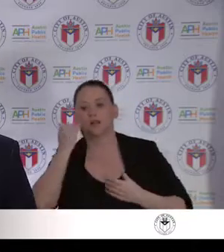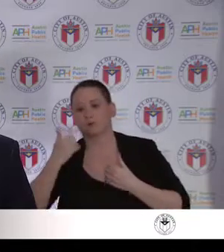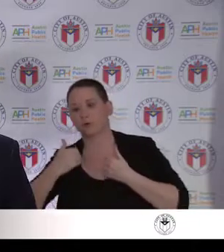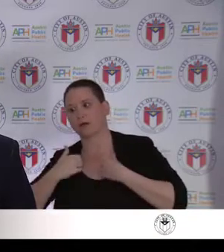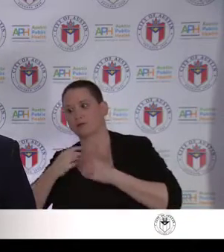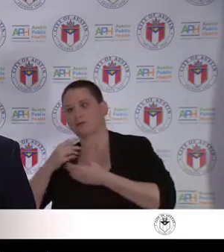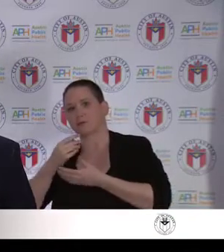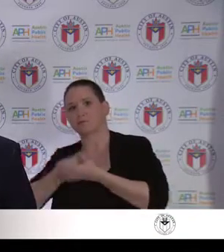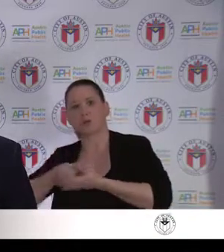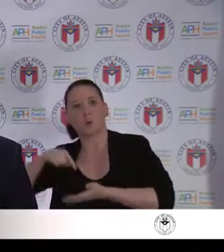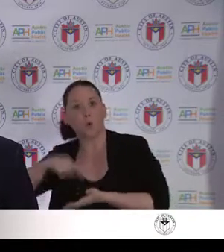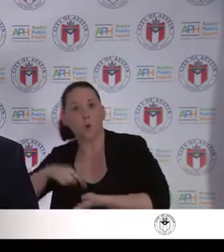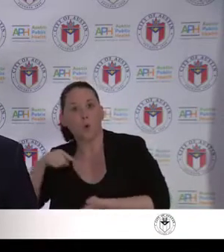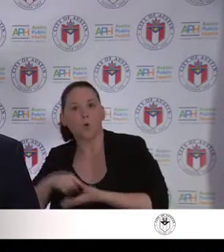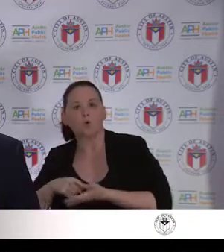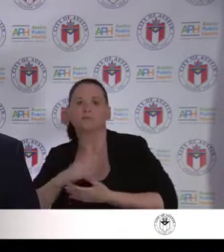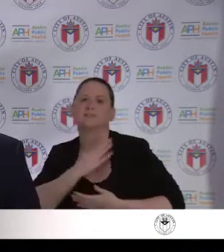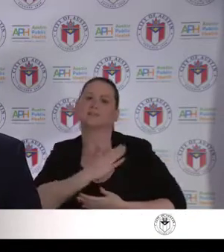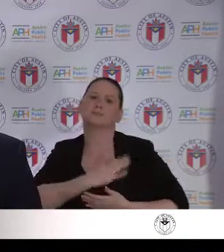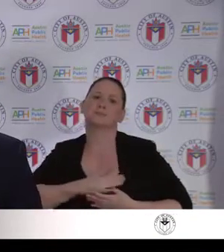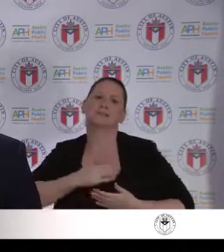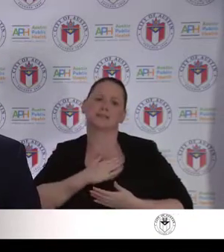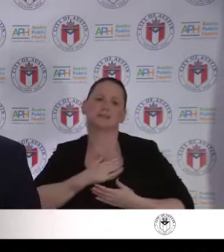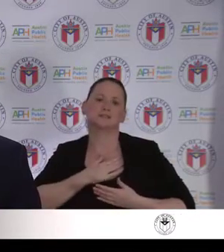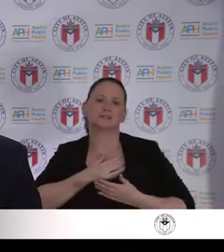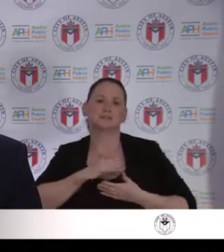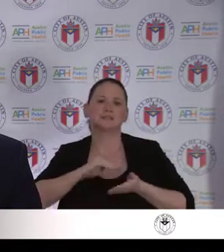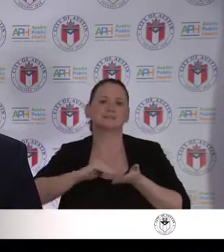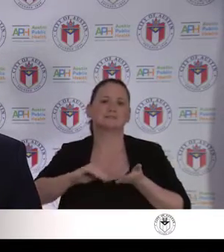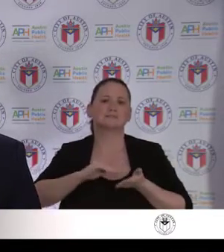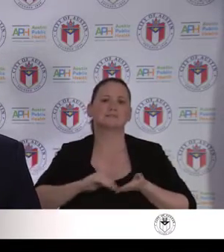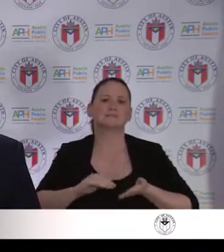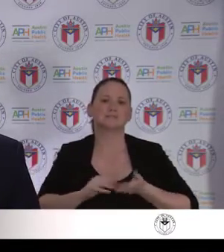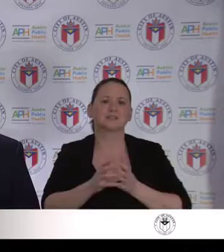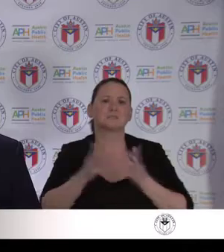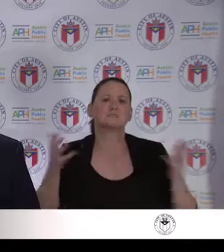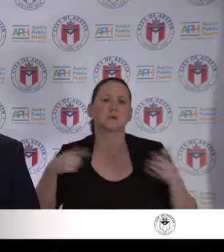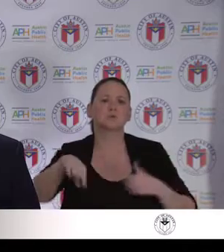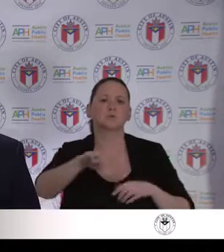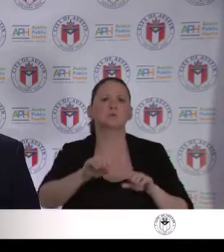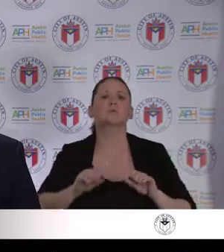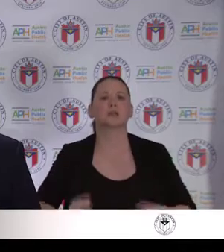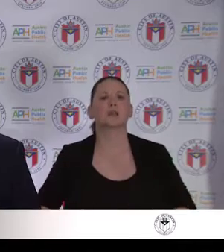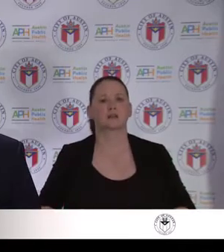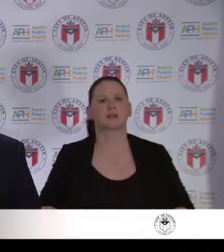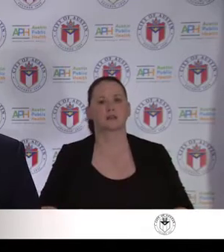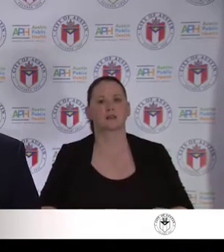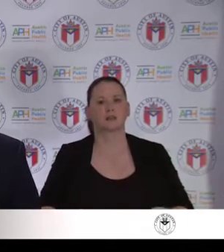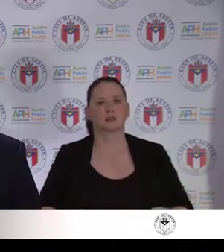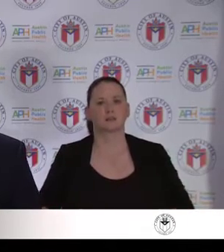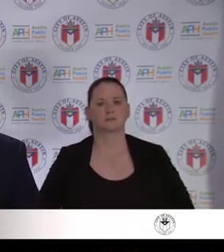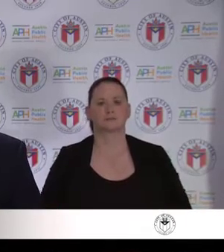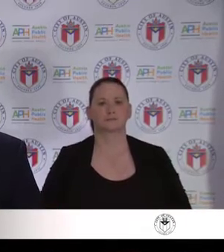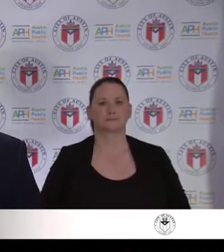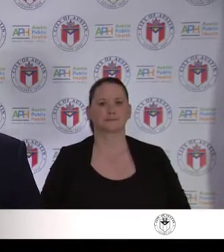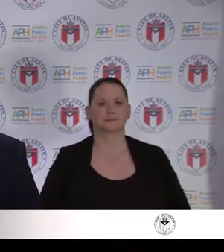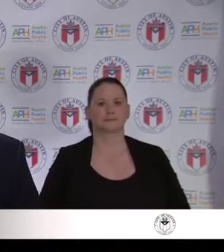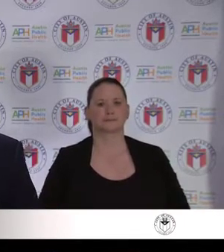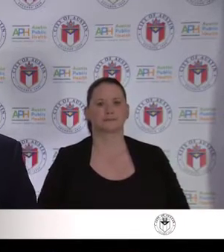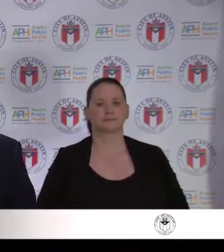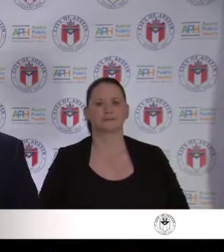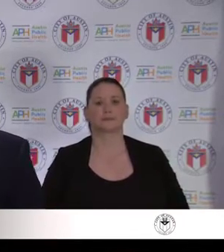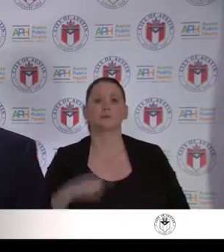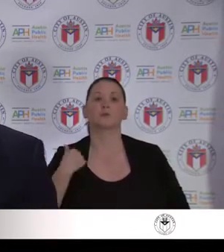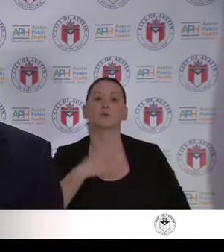that you extend grace to the fullest extent that you are able to do that.